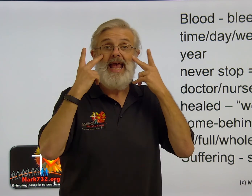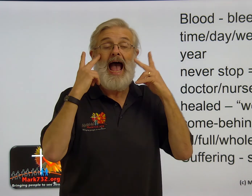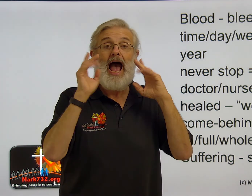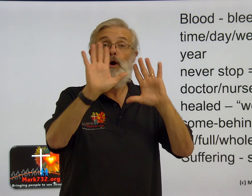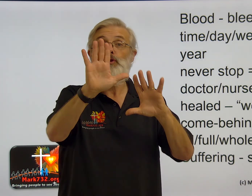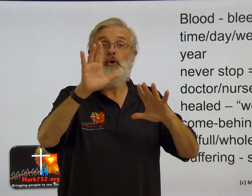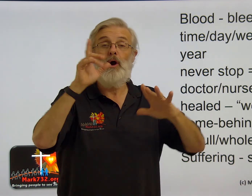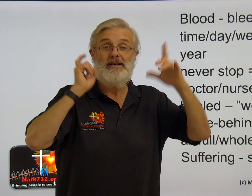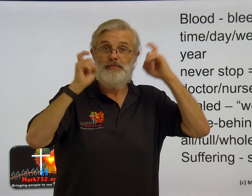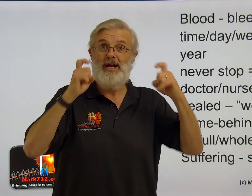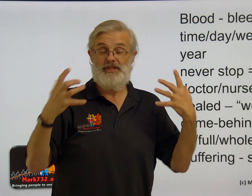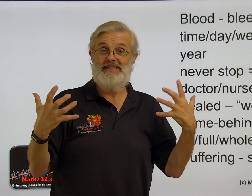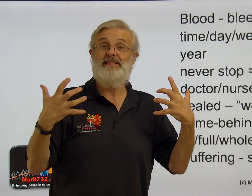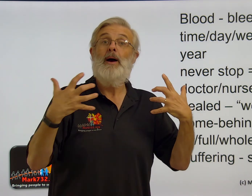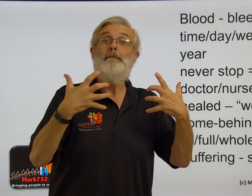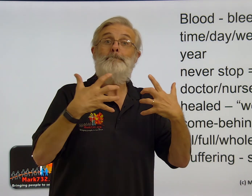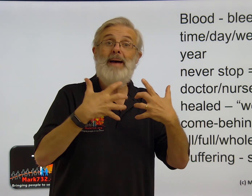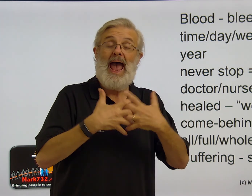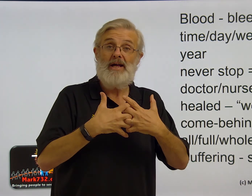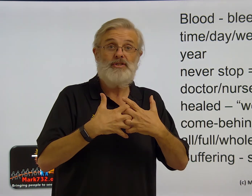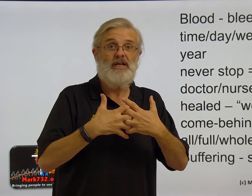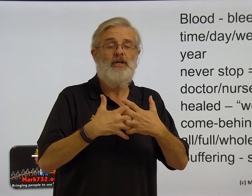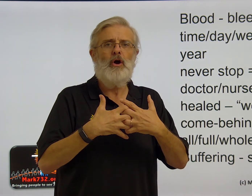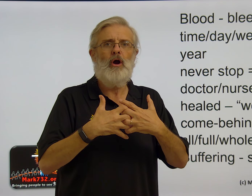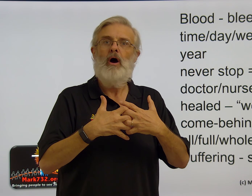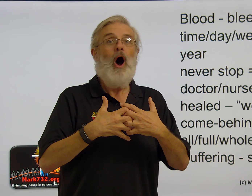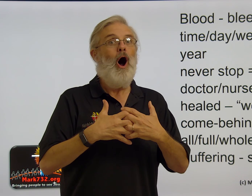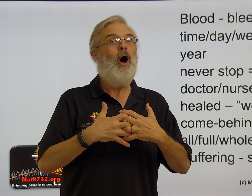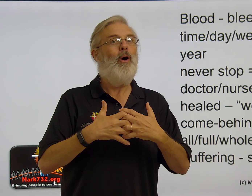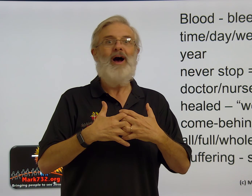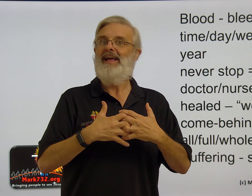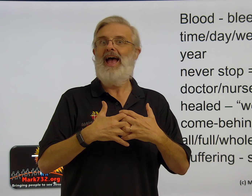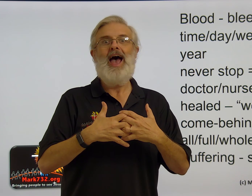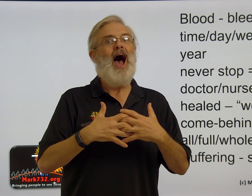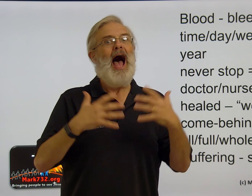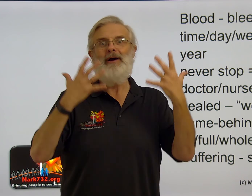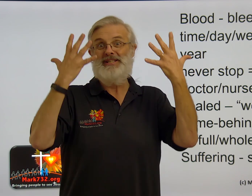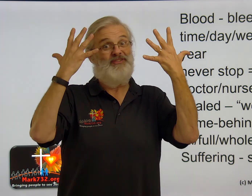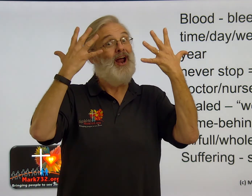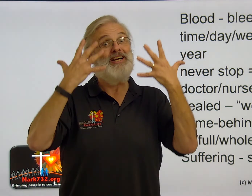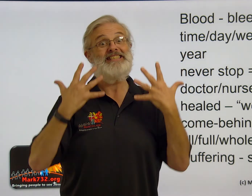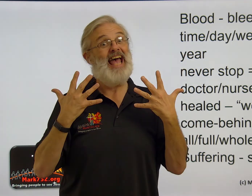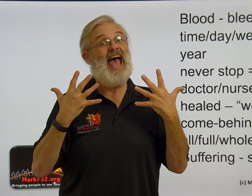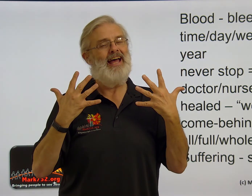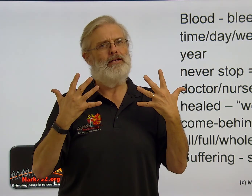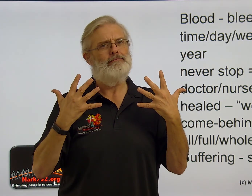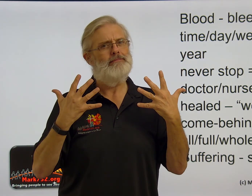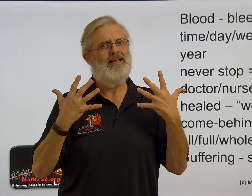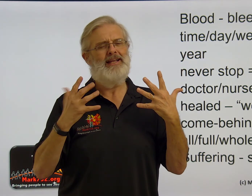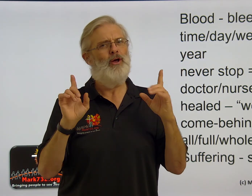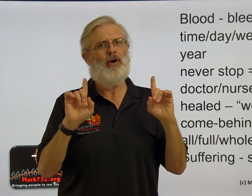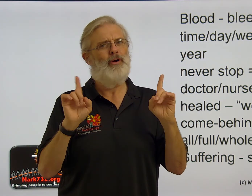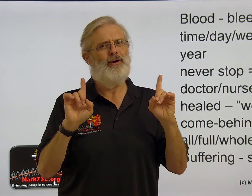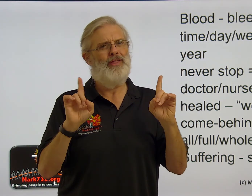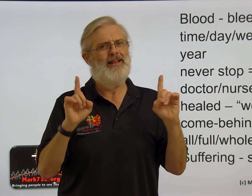how your expressions match, and you don't go, oh yeah, I was very sad. No, that's